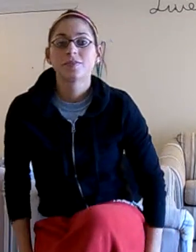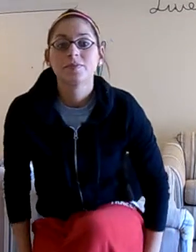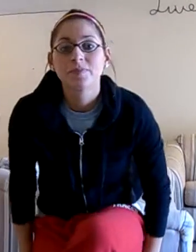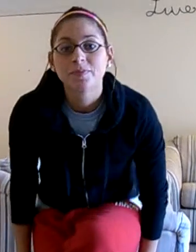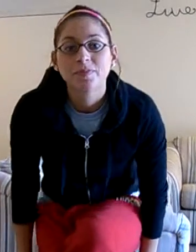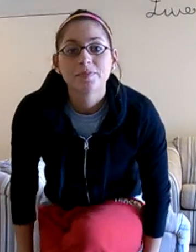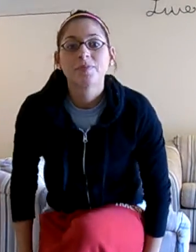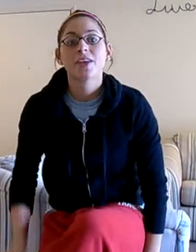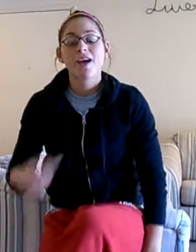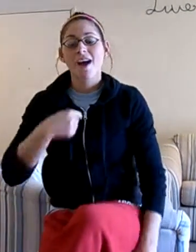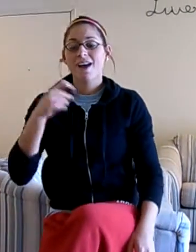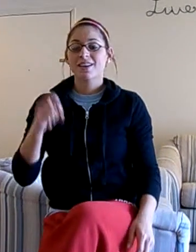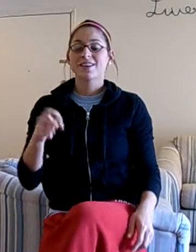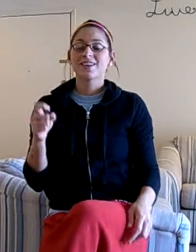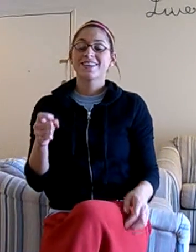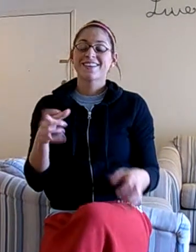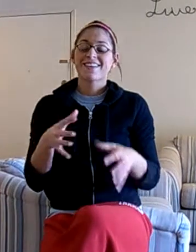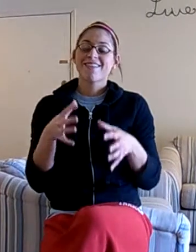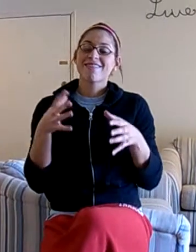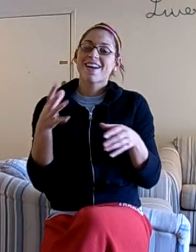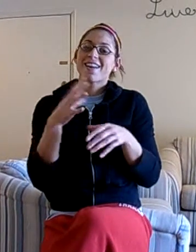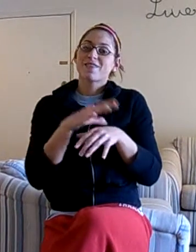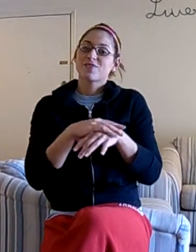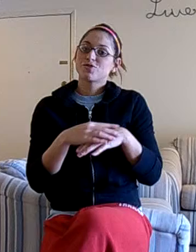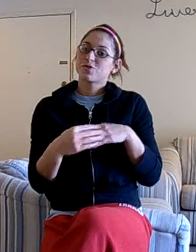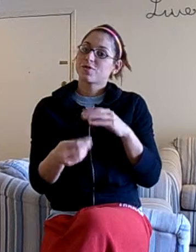I needed a lot of consoling.